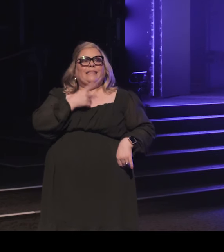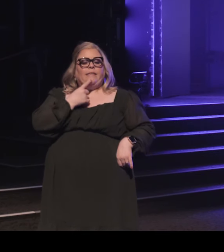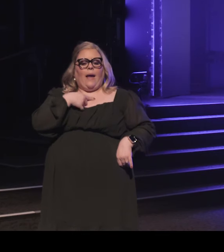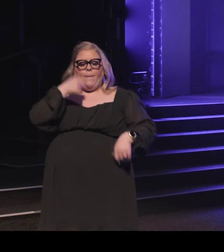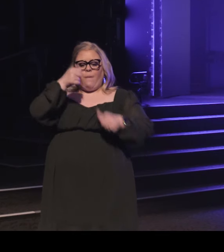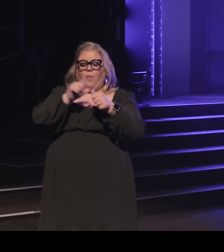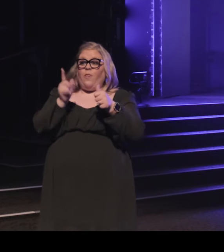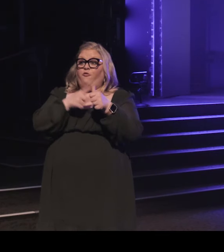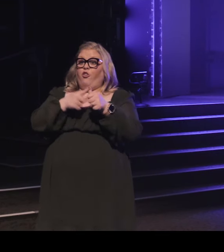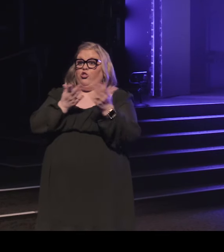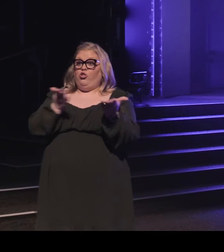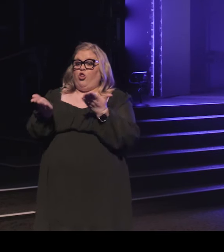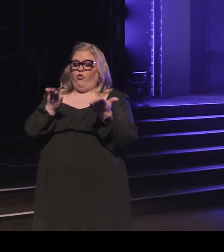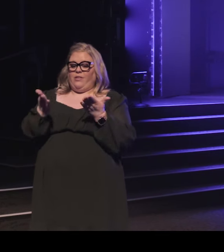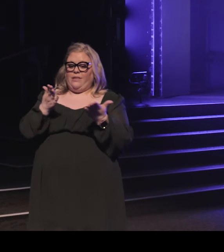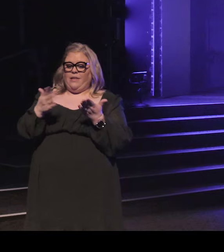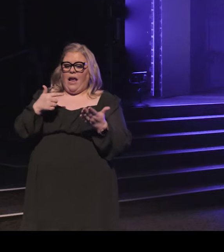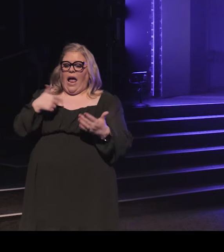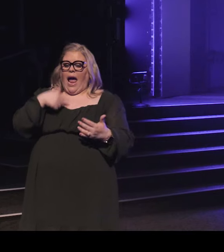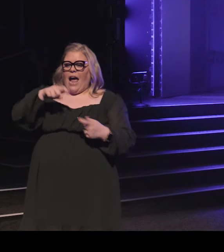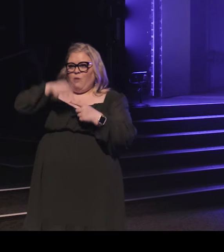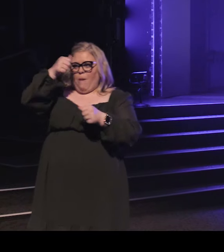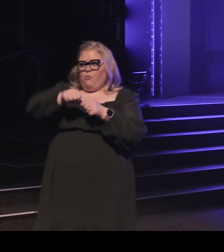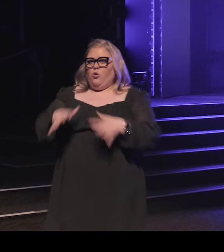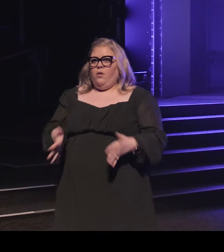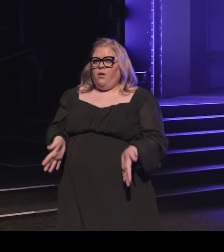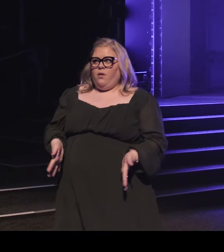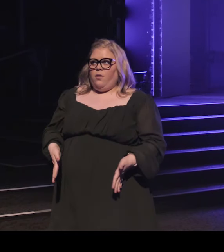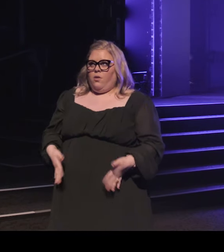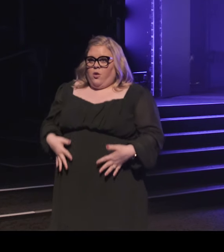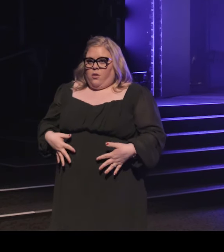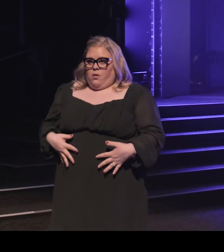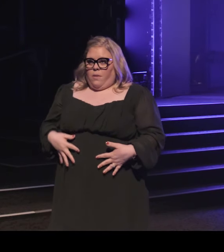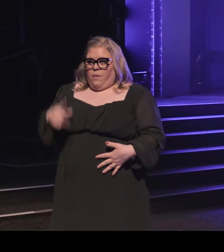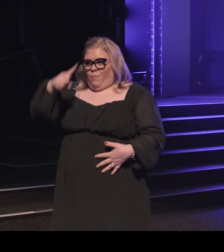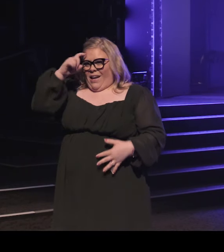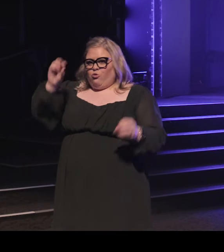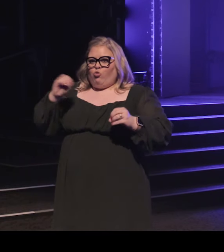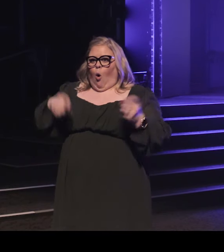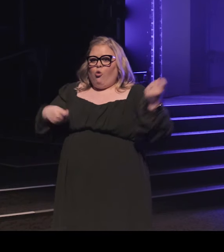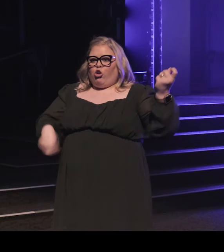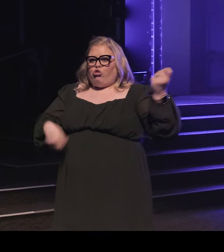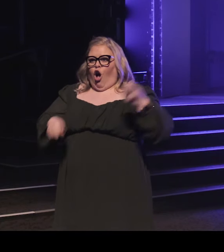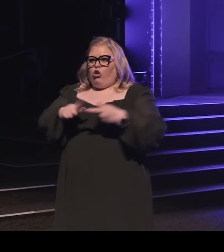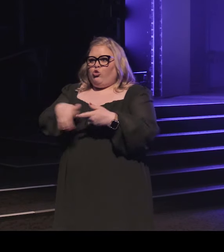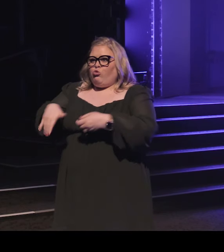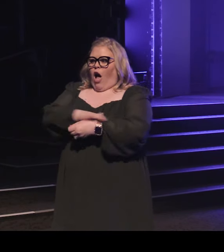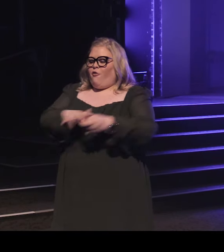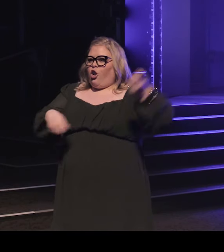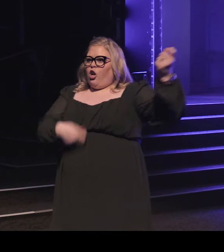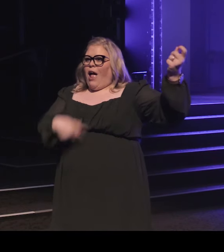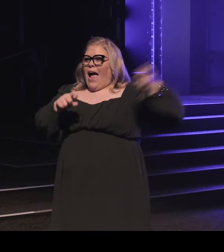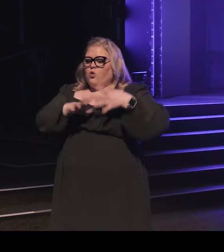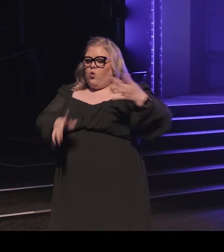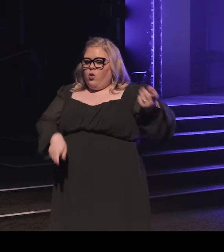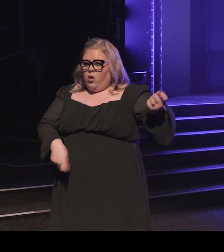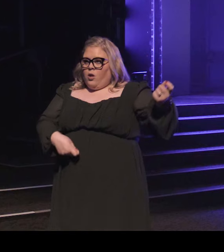first service that I had to remember to suck my gut in because I wasn't wearing a guitar. And no, I did. I was